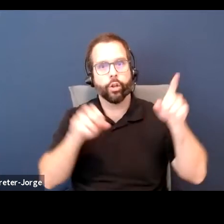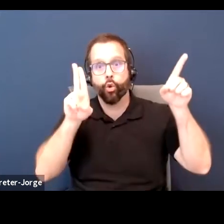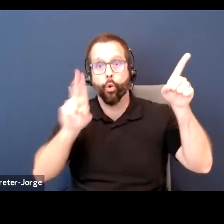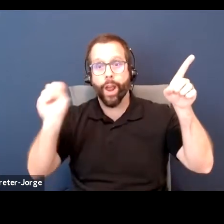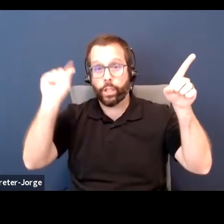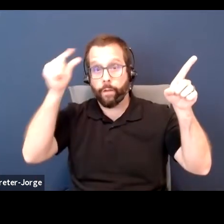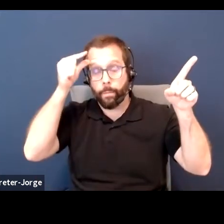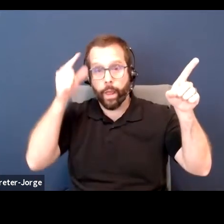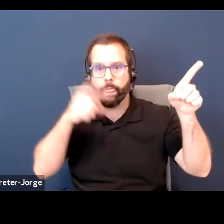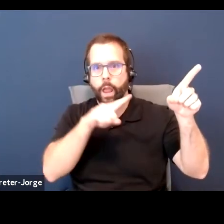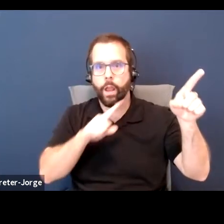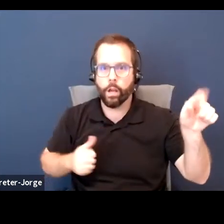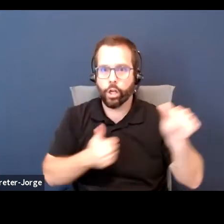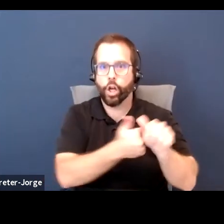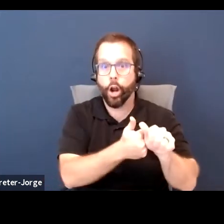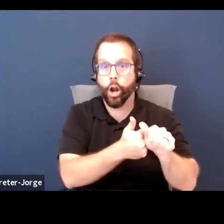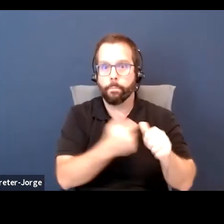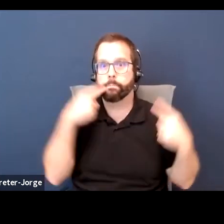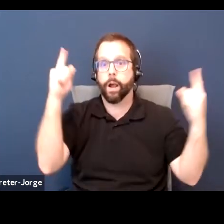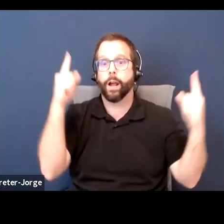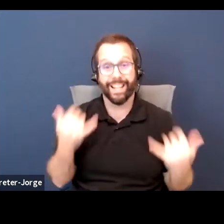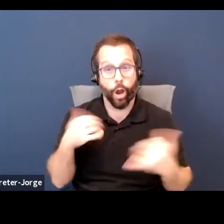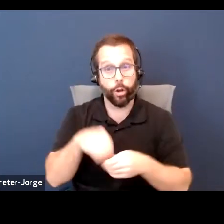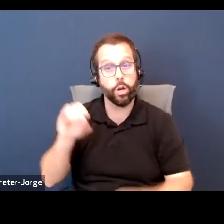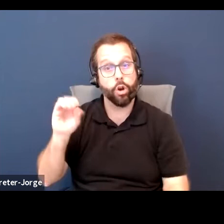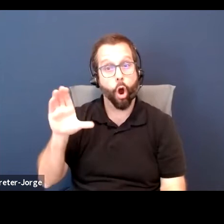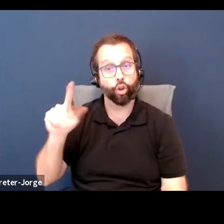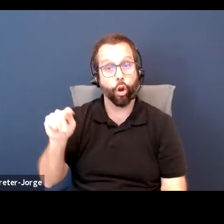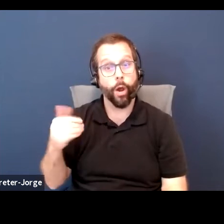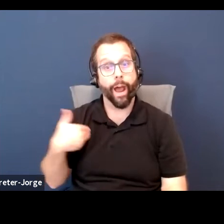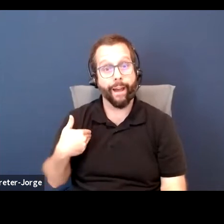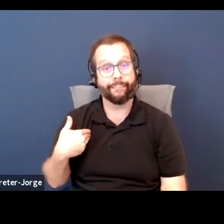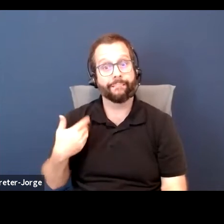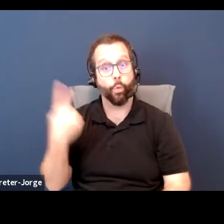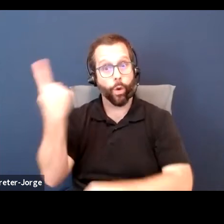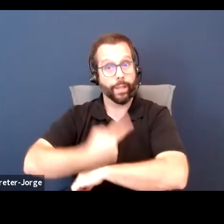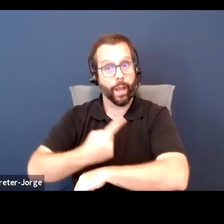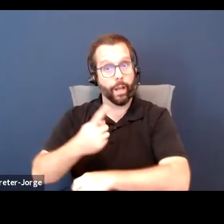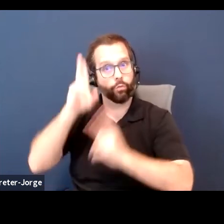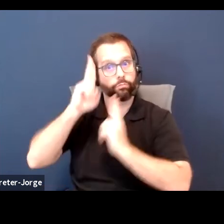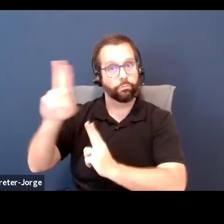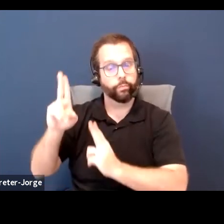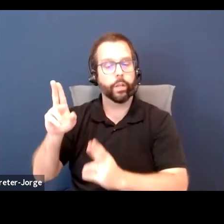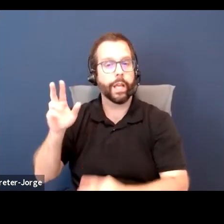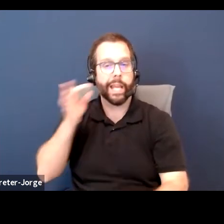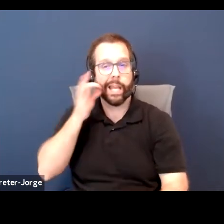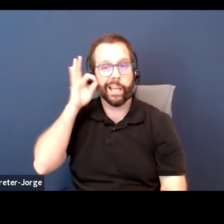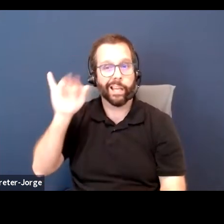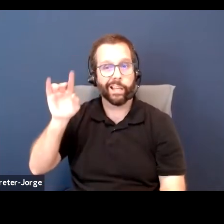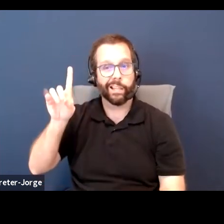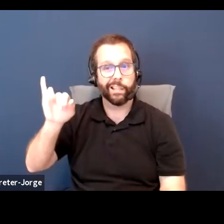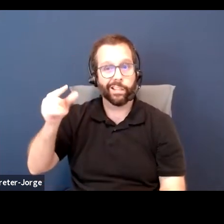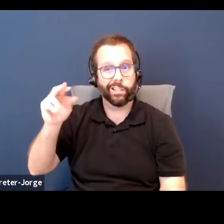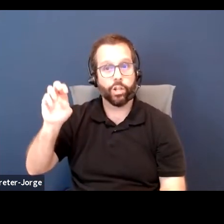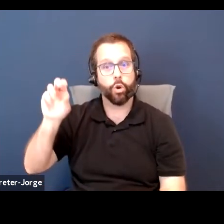a day in October that is recognized Indigenous Peoples Day. So I think maybe April's been ahead of the game for quite some